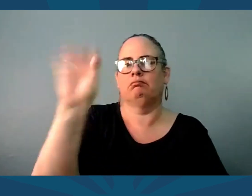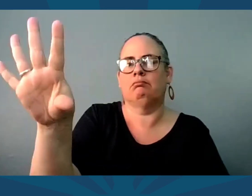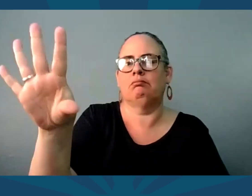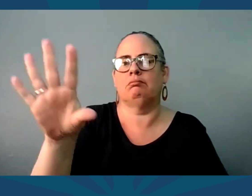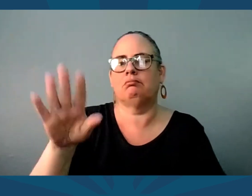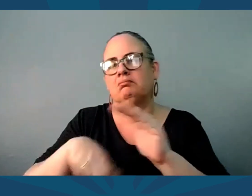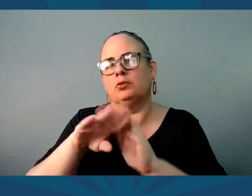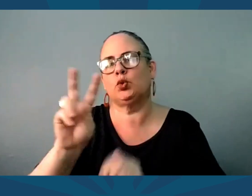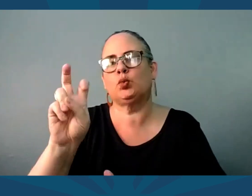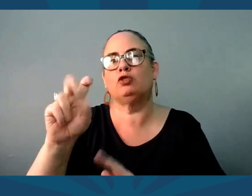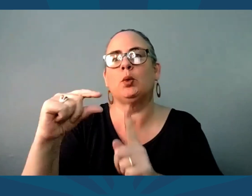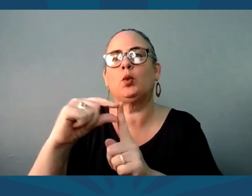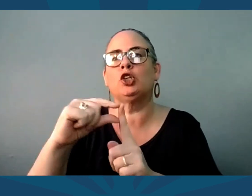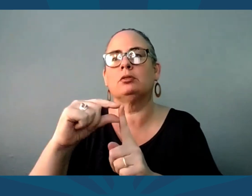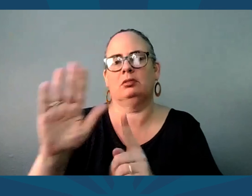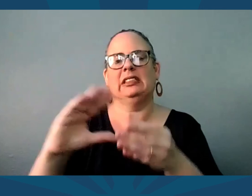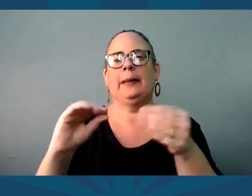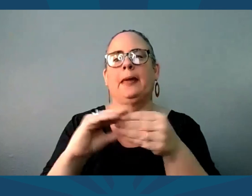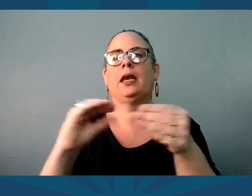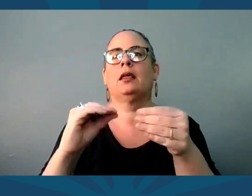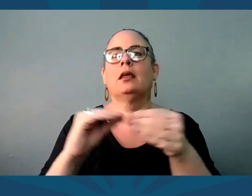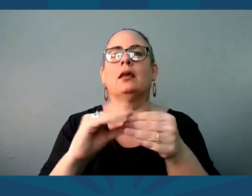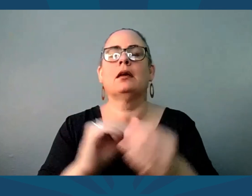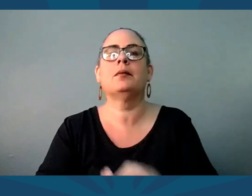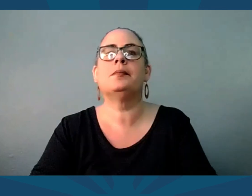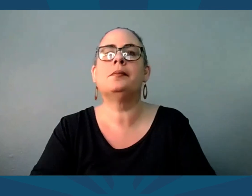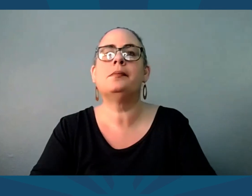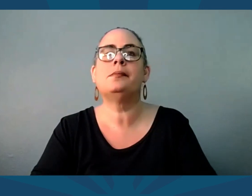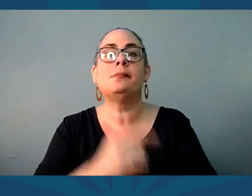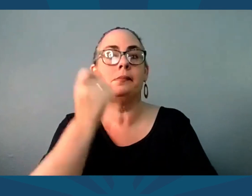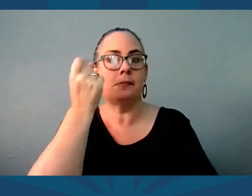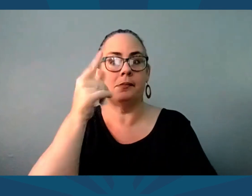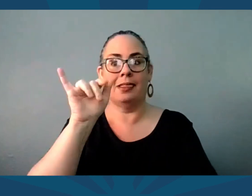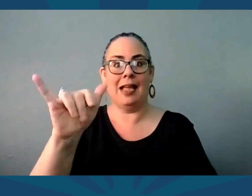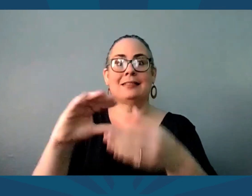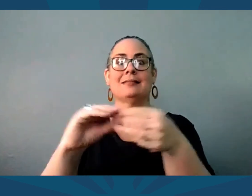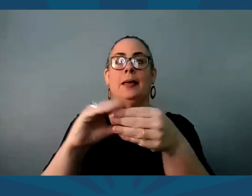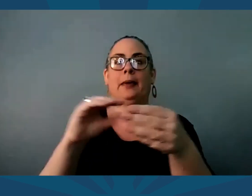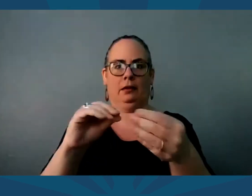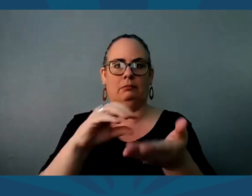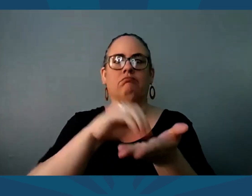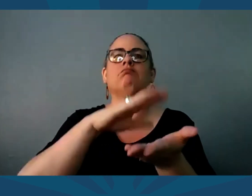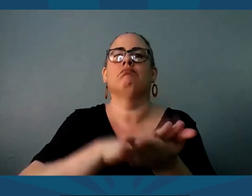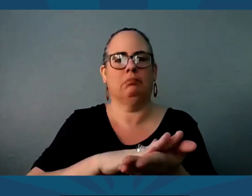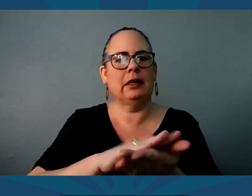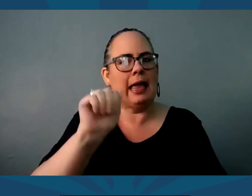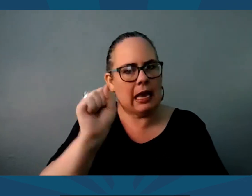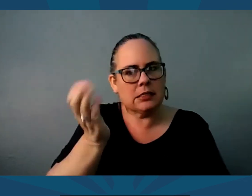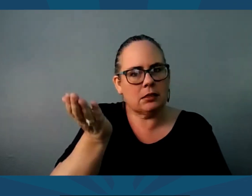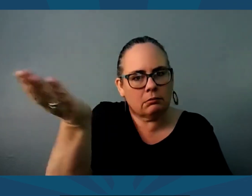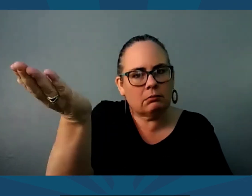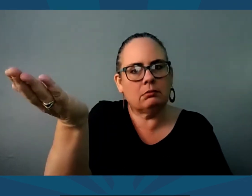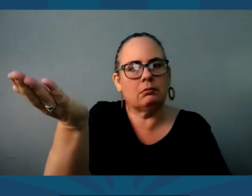Each candidate had the opportunity to submit a 200-word statement. The